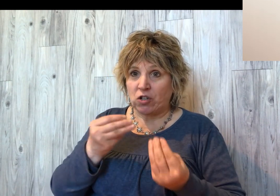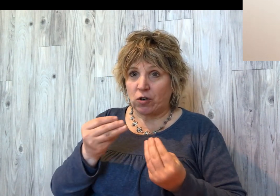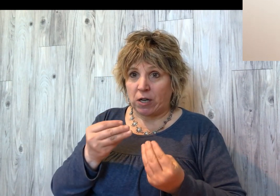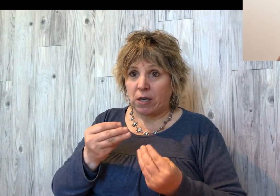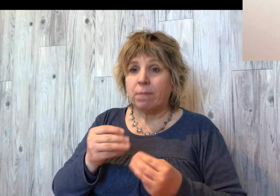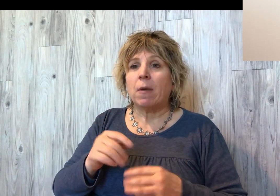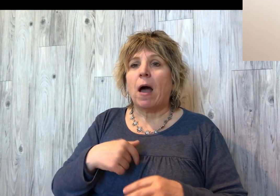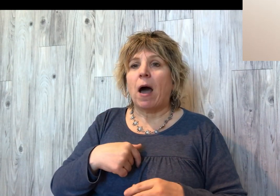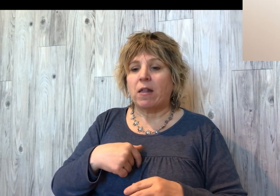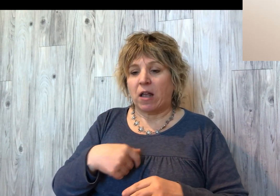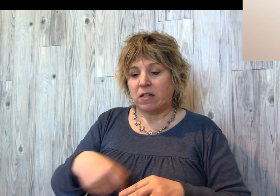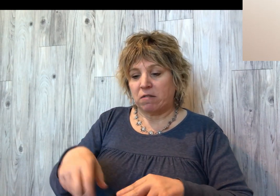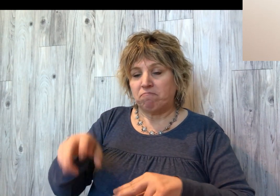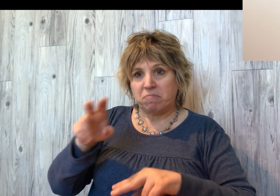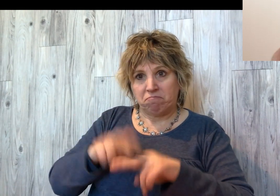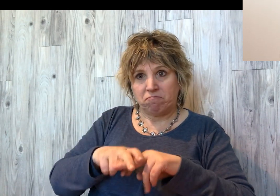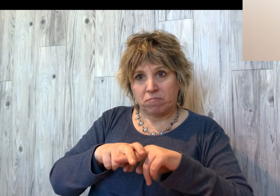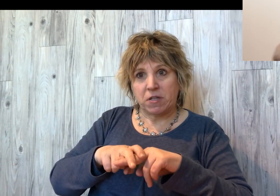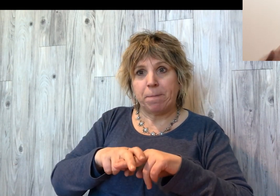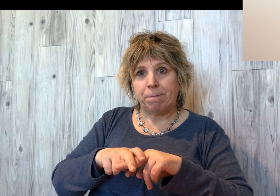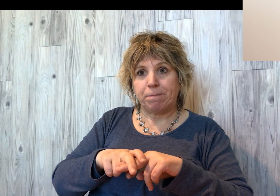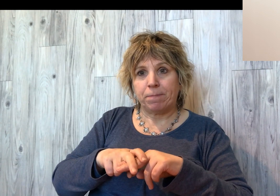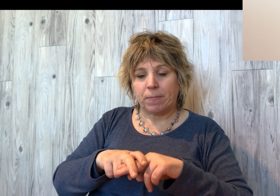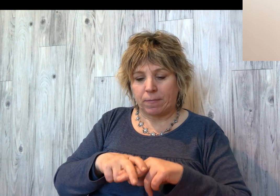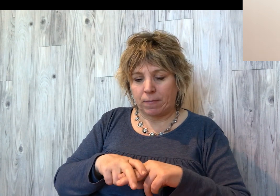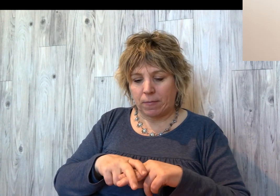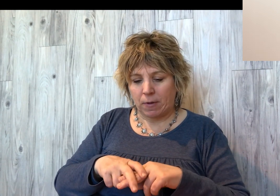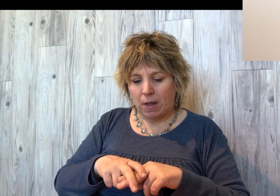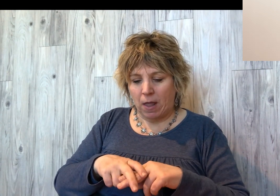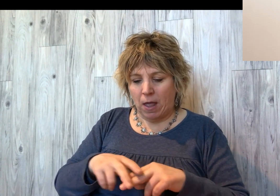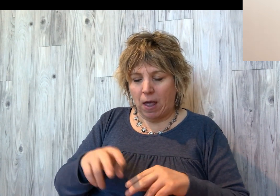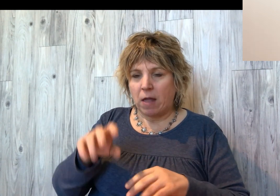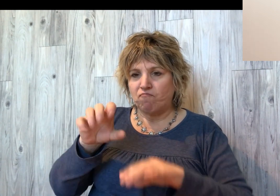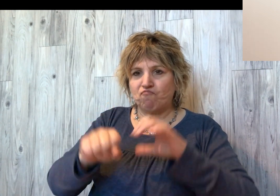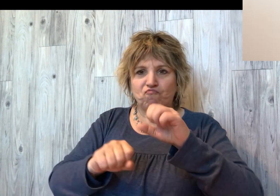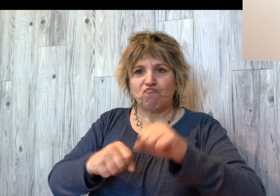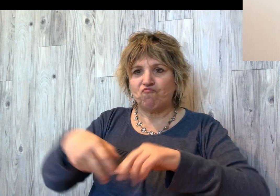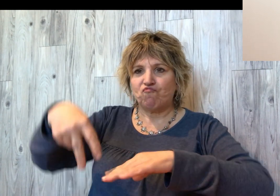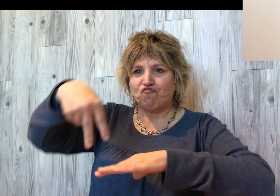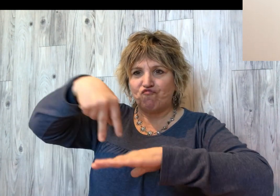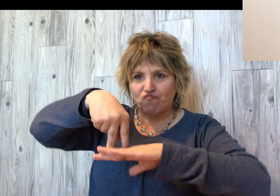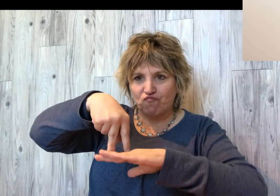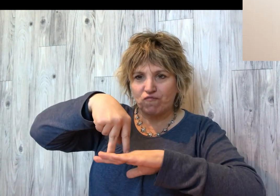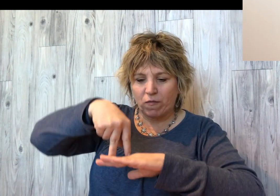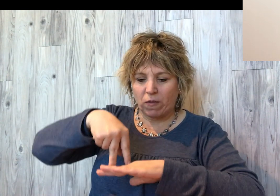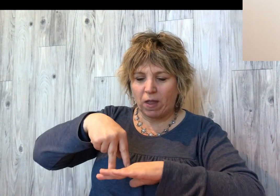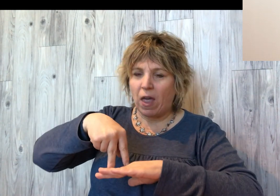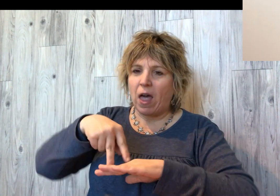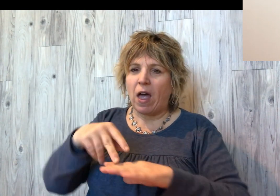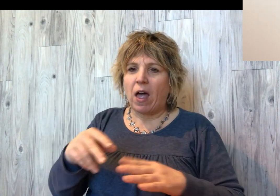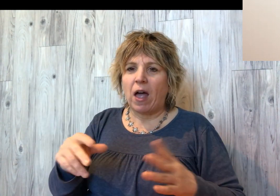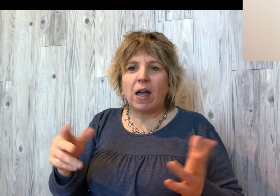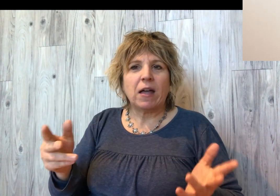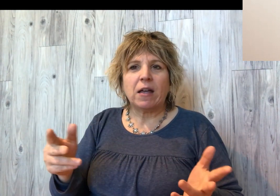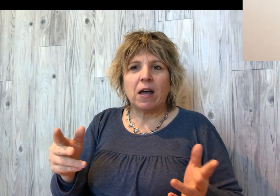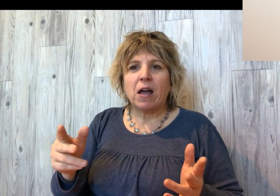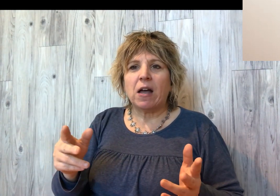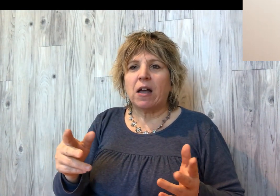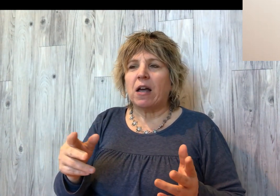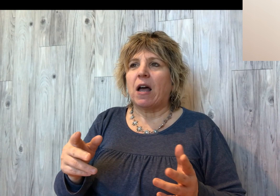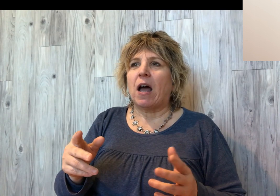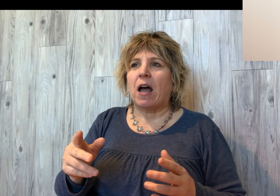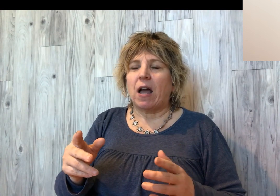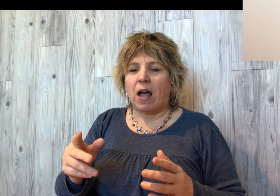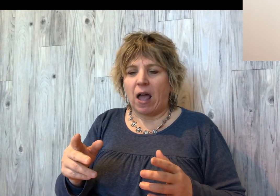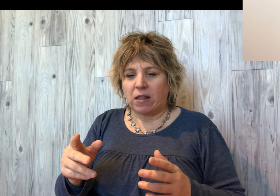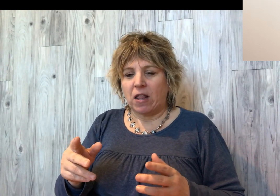chair and I'd set it on the floor in front of the students in my youth ministry. And I would climb up on that chair. And I'd get at the top of that chair and I'd pick